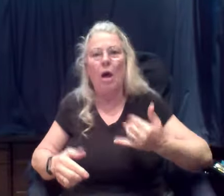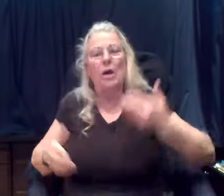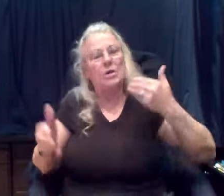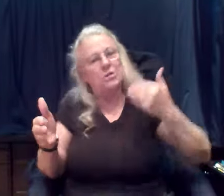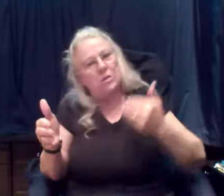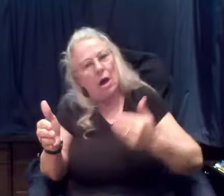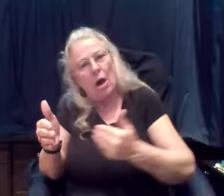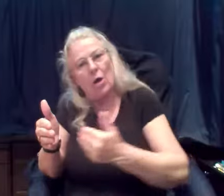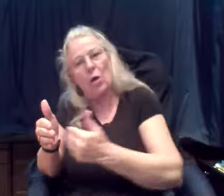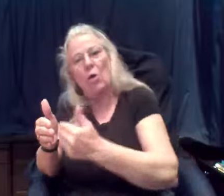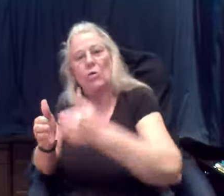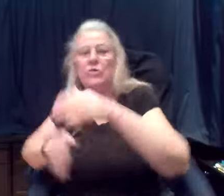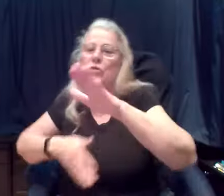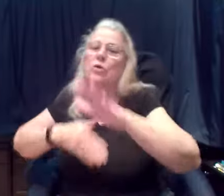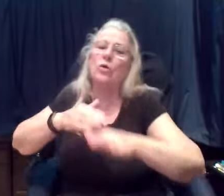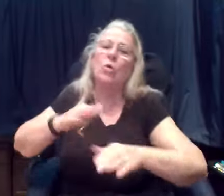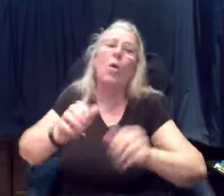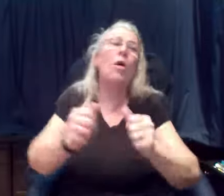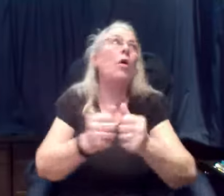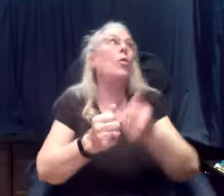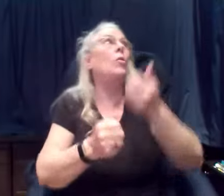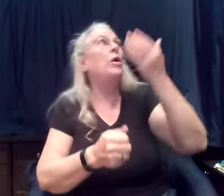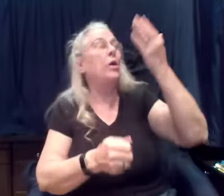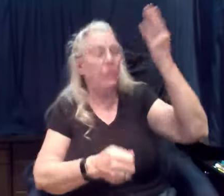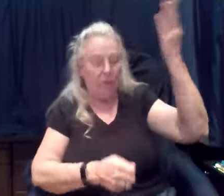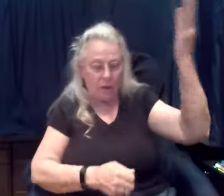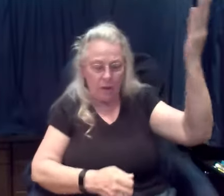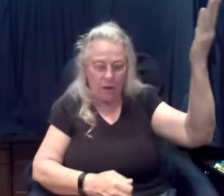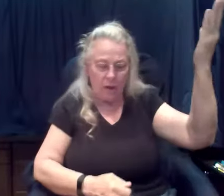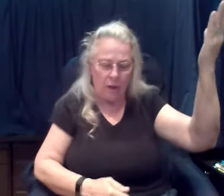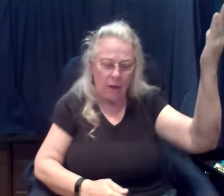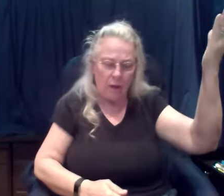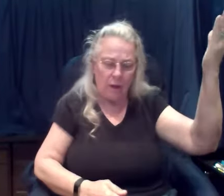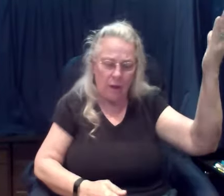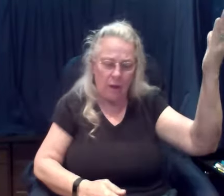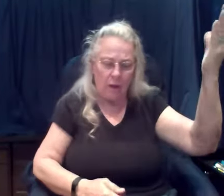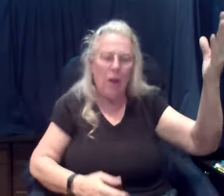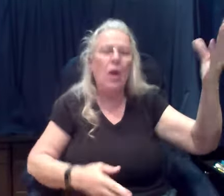Just a closer walk with thee.